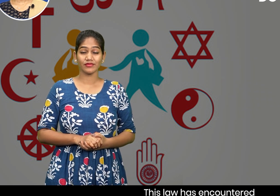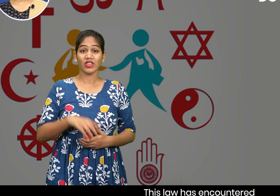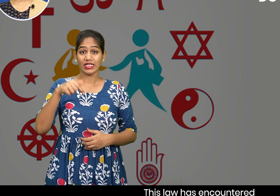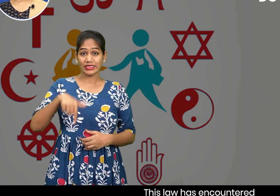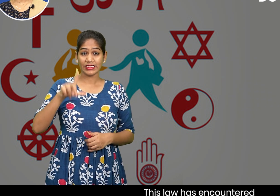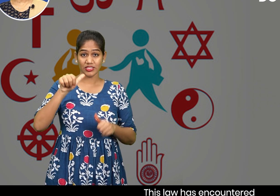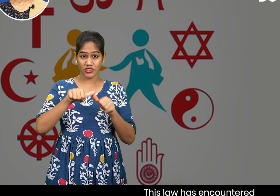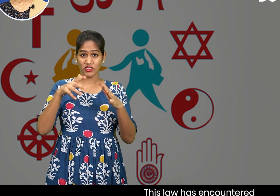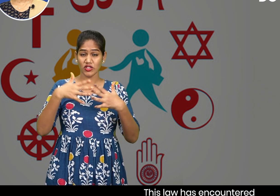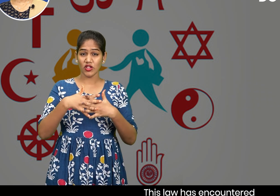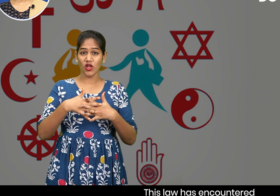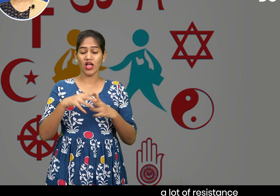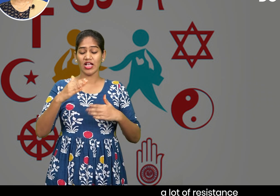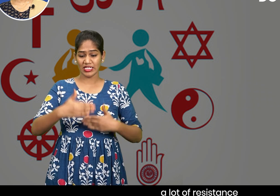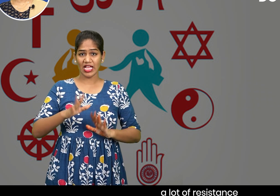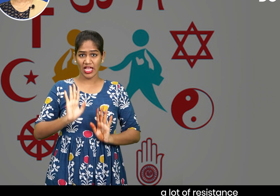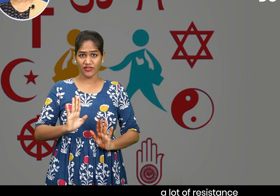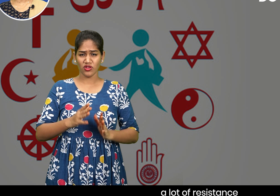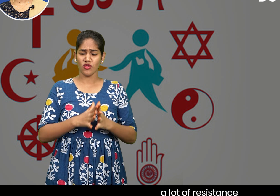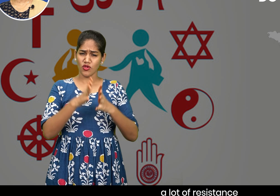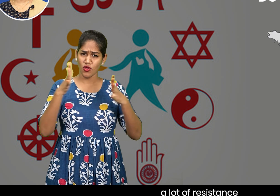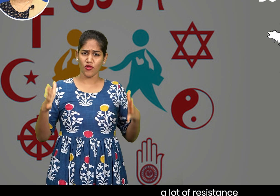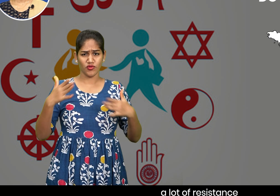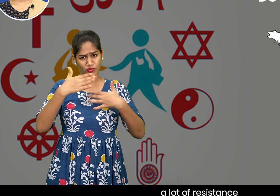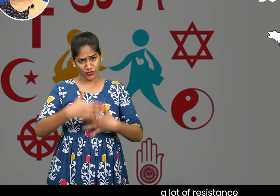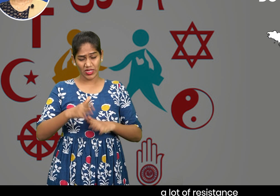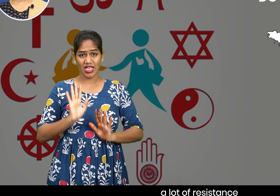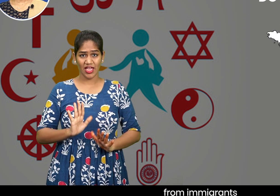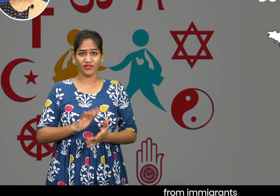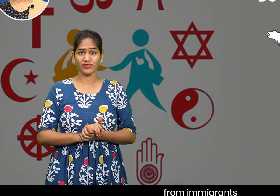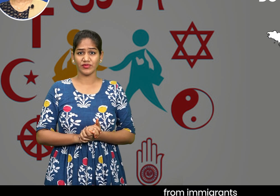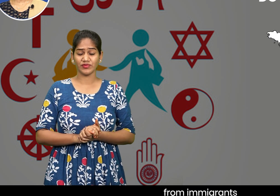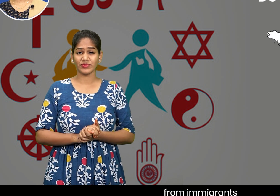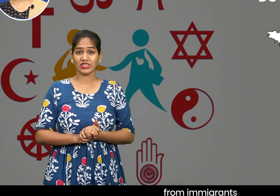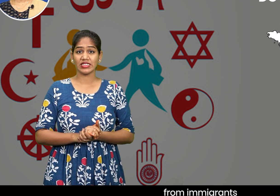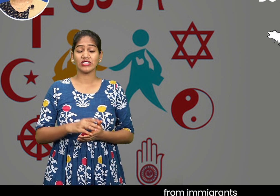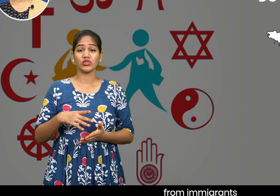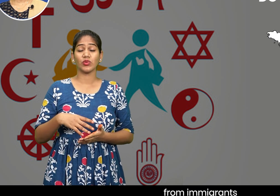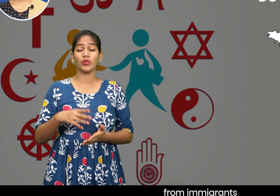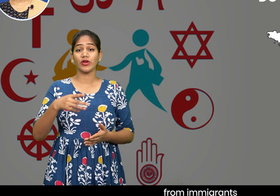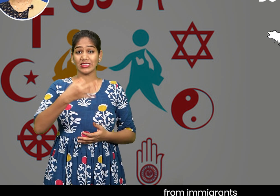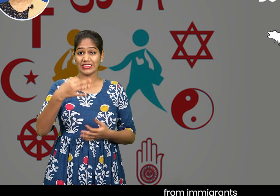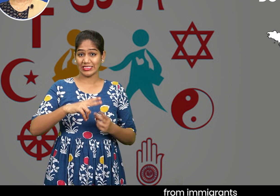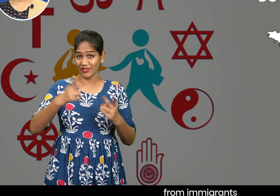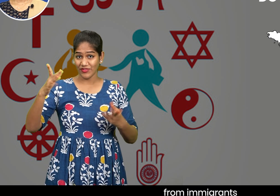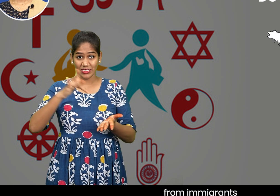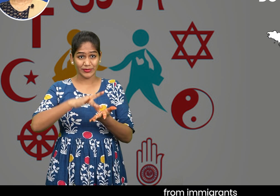This law has encountered a lot of resistance from immigrants